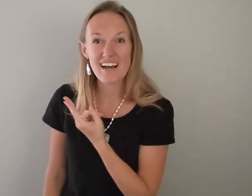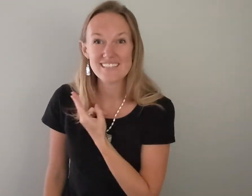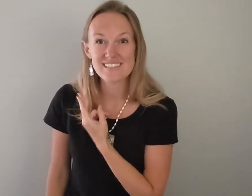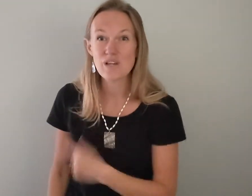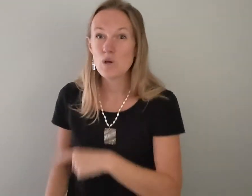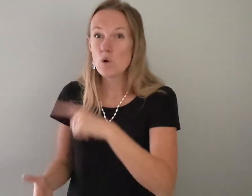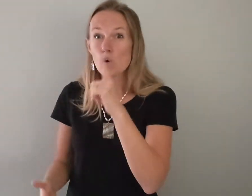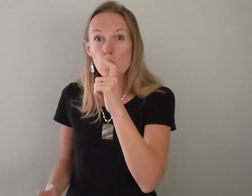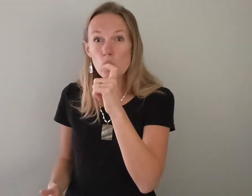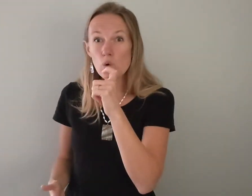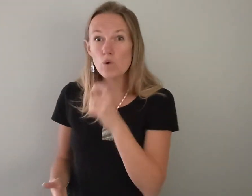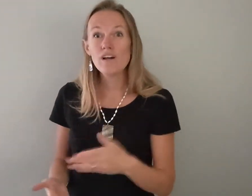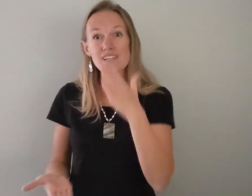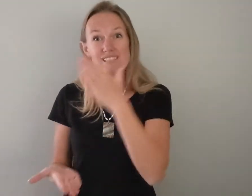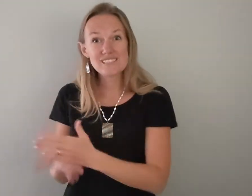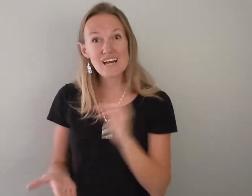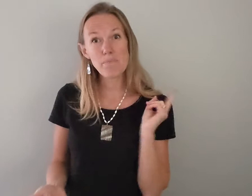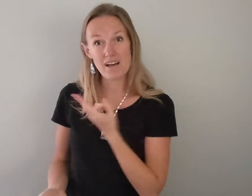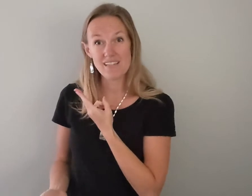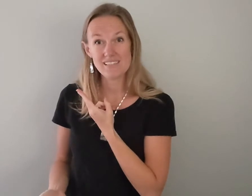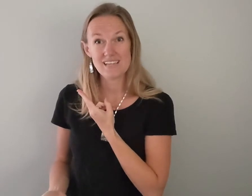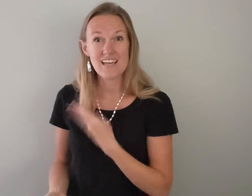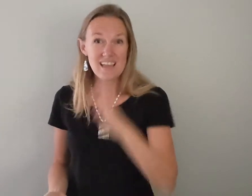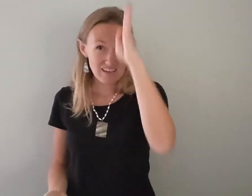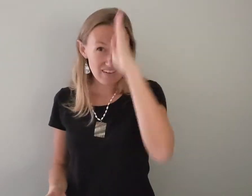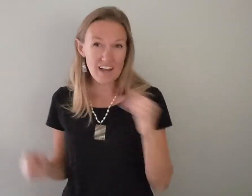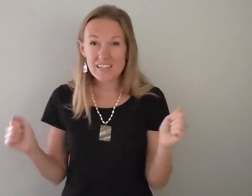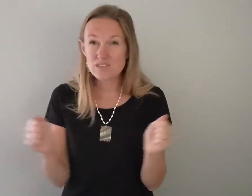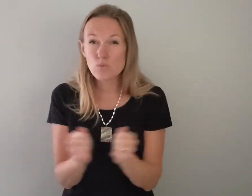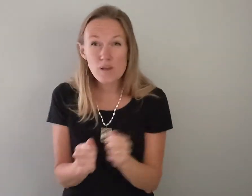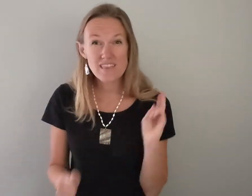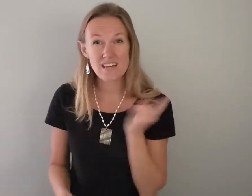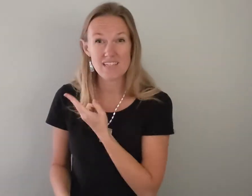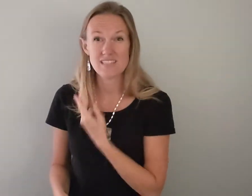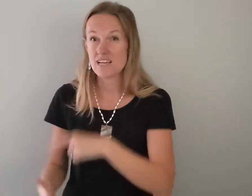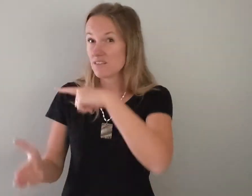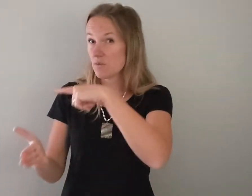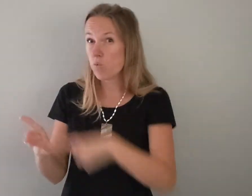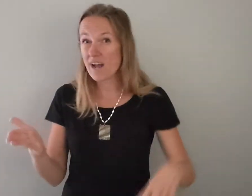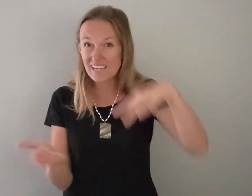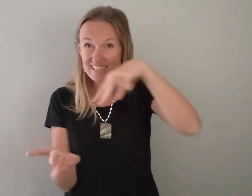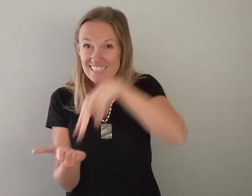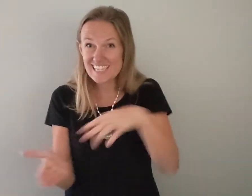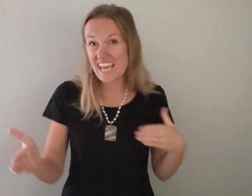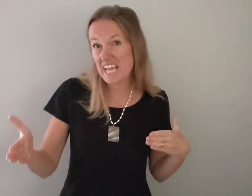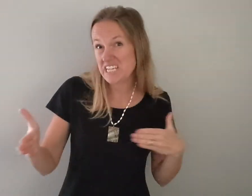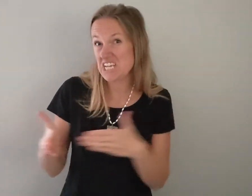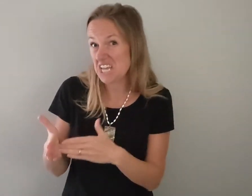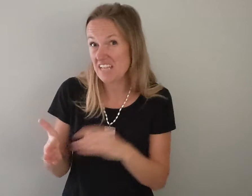us, who could stop us? If God is with us, then what can stand